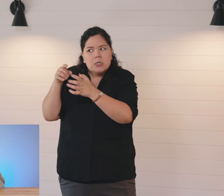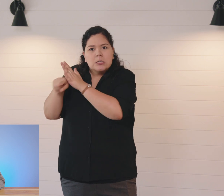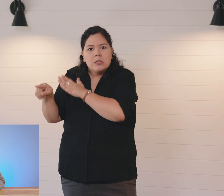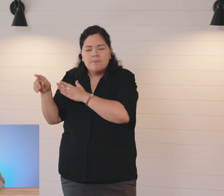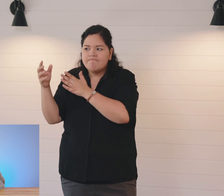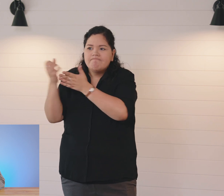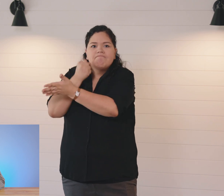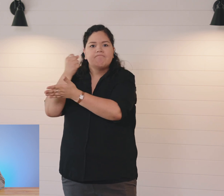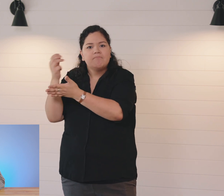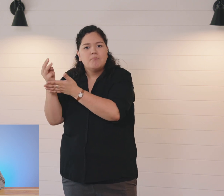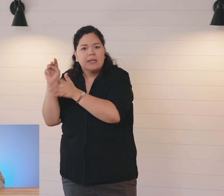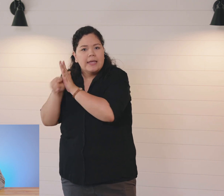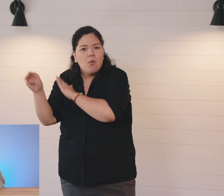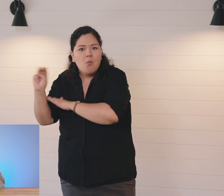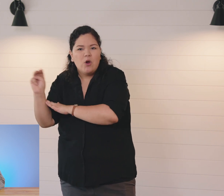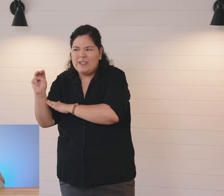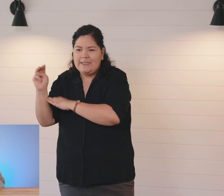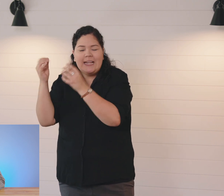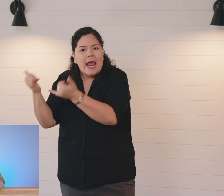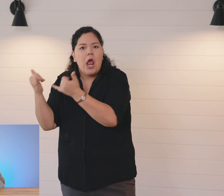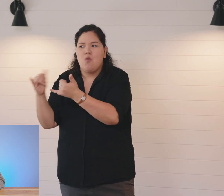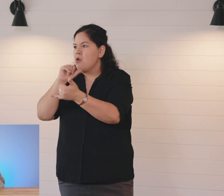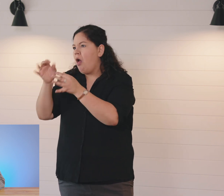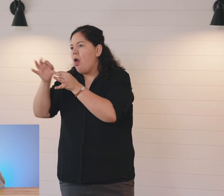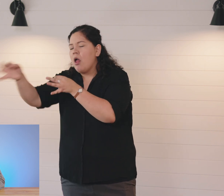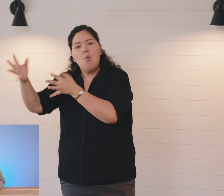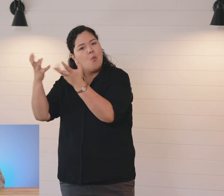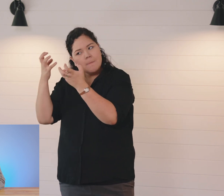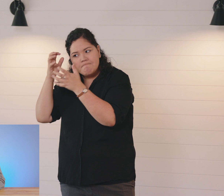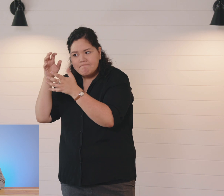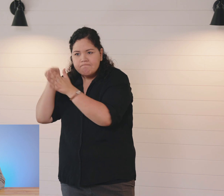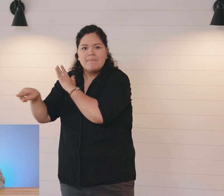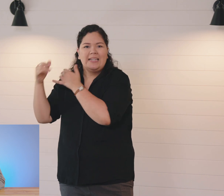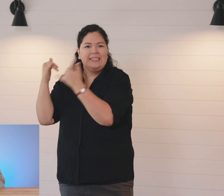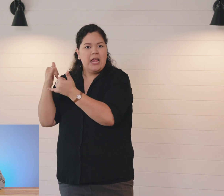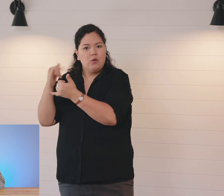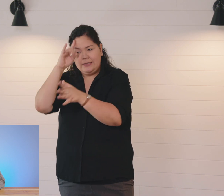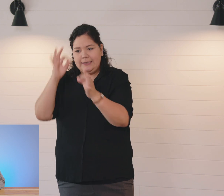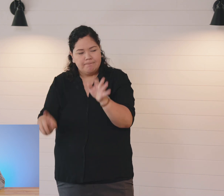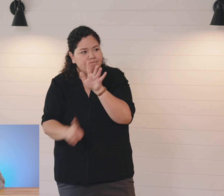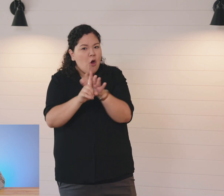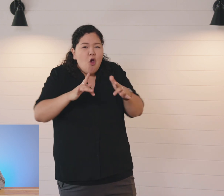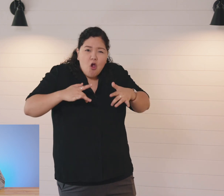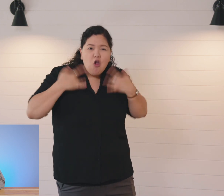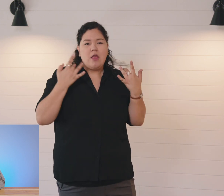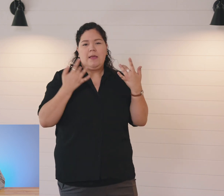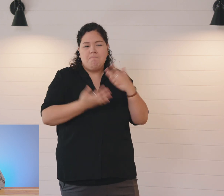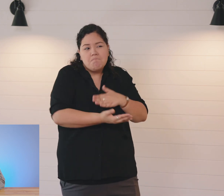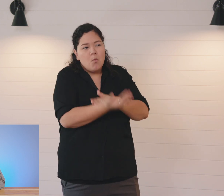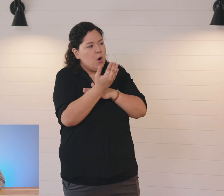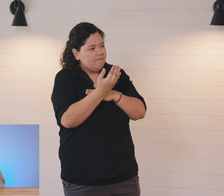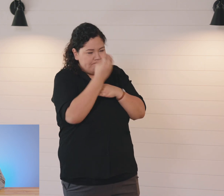to impale him on a pole that he had built all night. His desire to get there early in the morning to make sure that this could